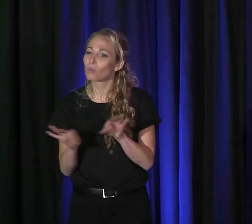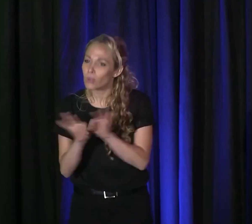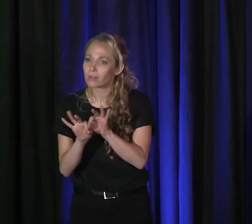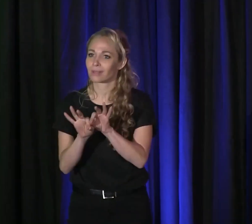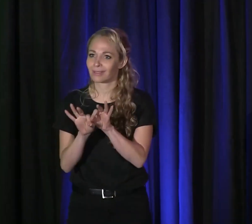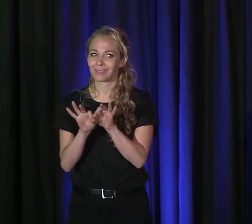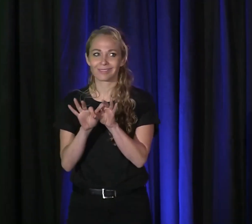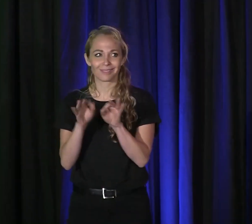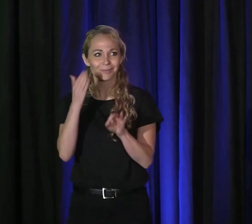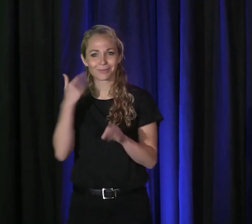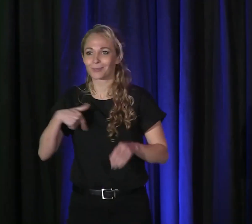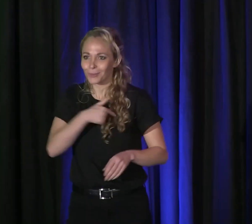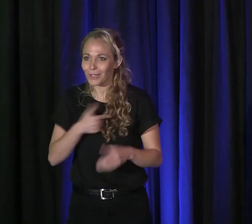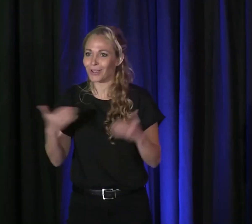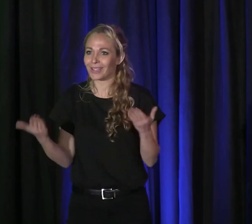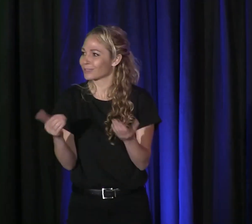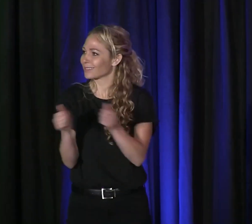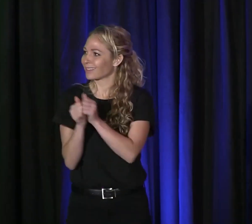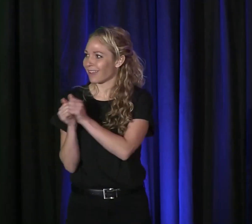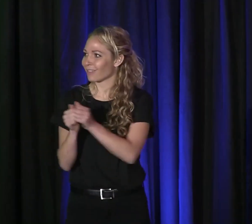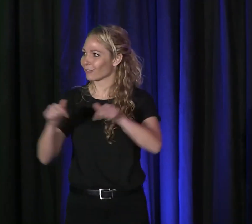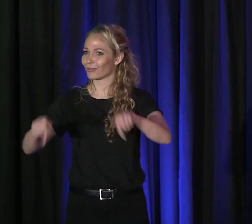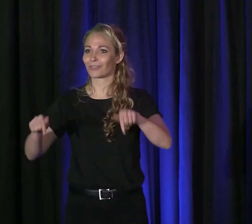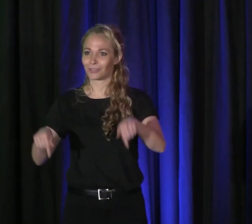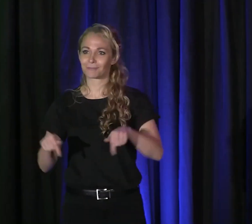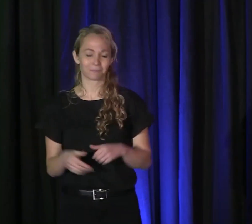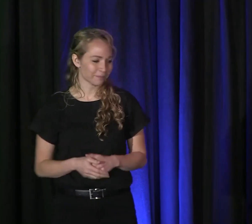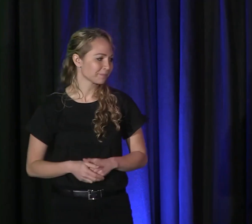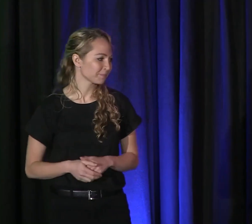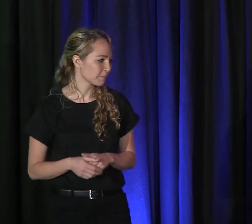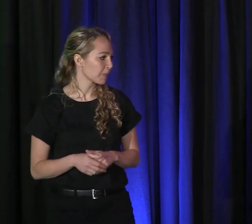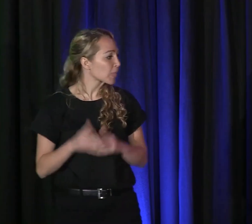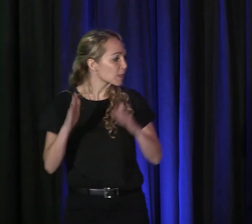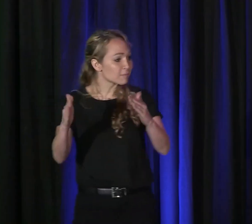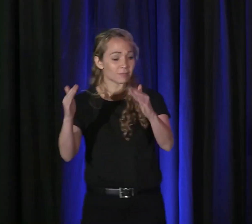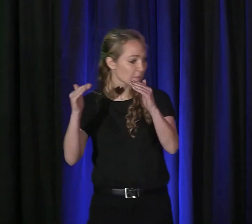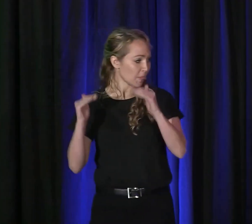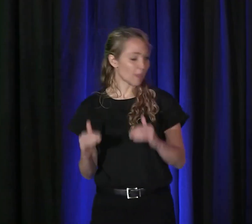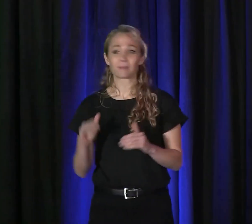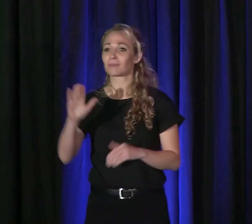Sometimes it hurts, but it's worth it because we all need to work together.